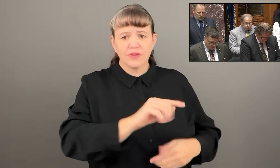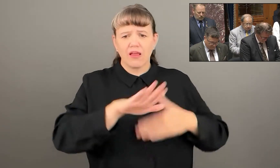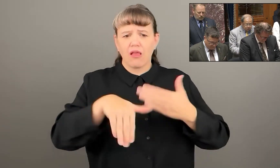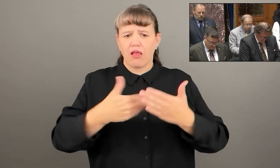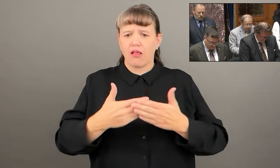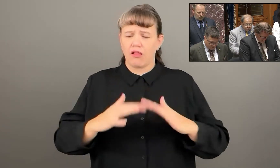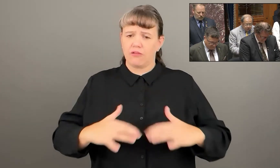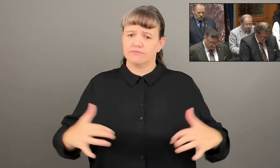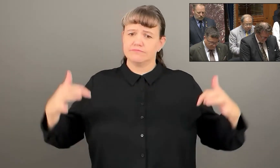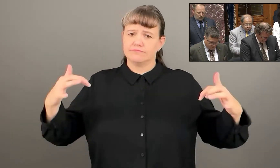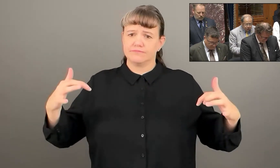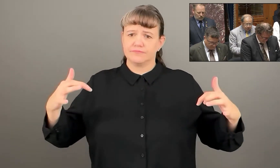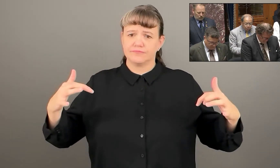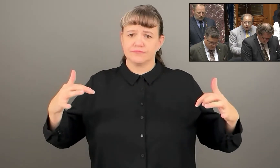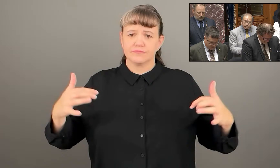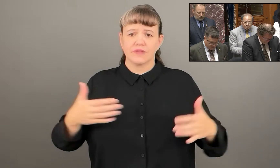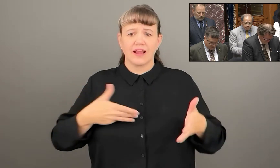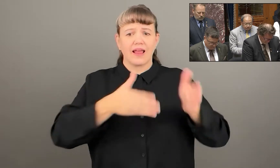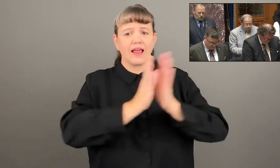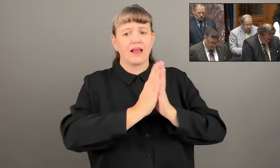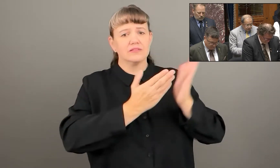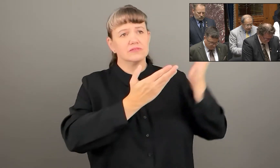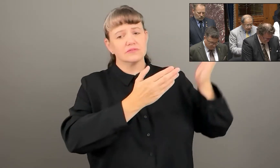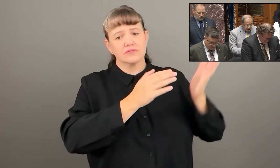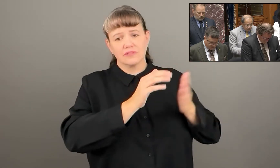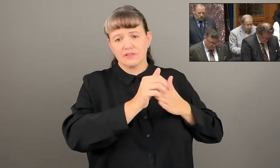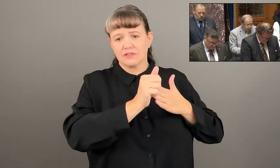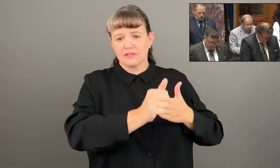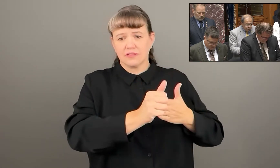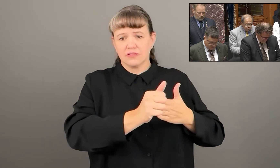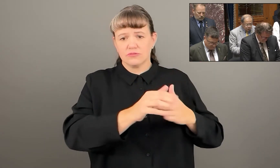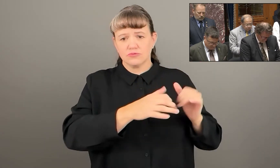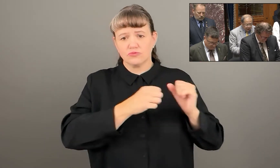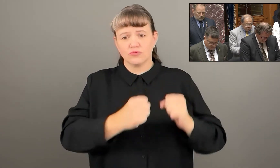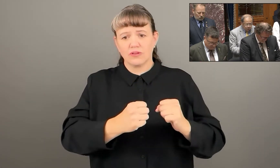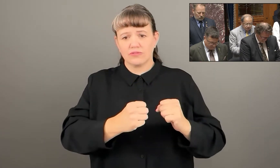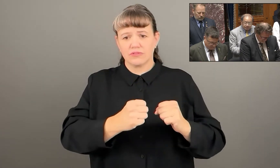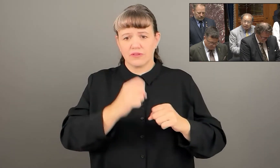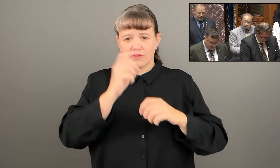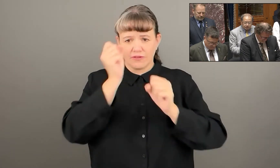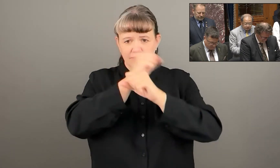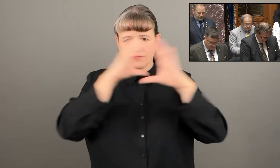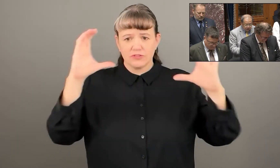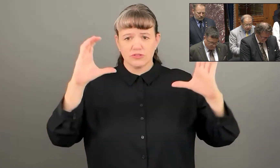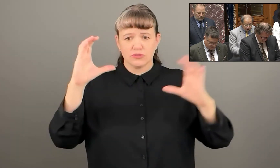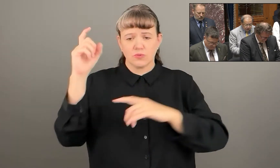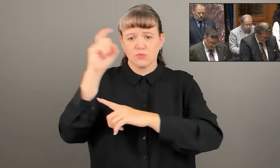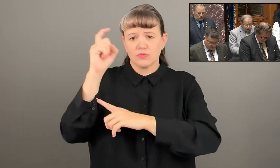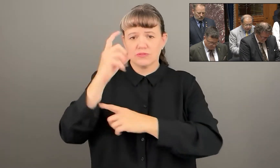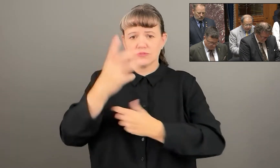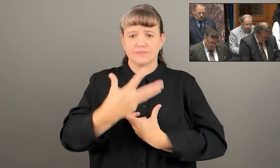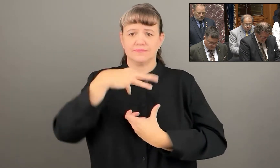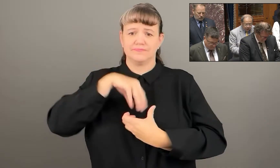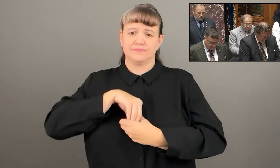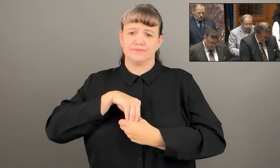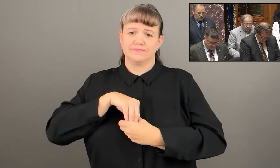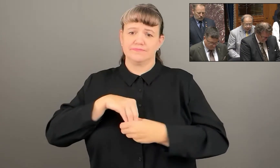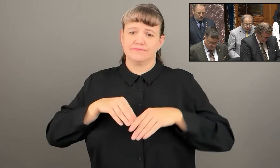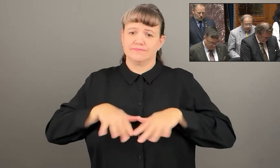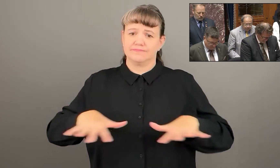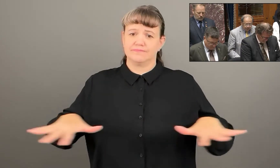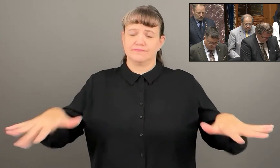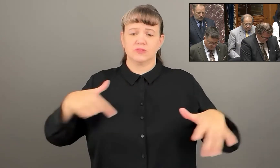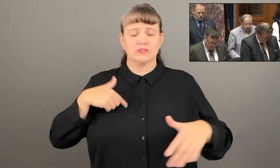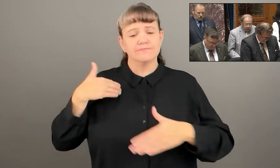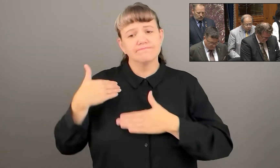guidance, strength, vision, and wisdom as we continue to pledge ourselves to tend with loving